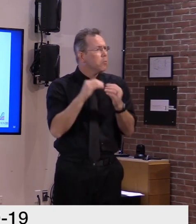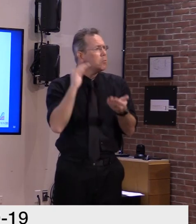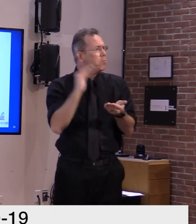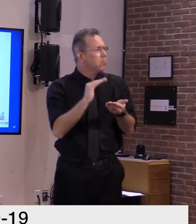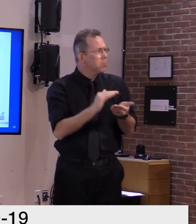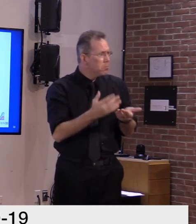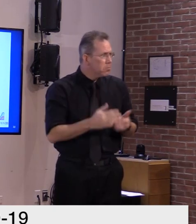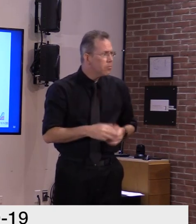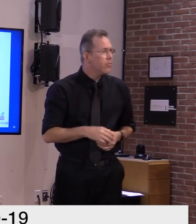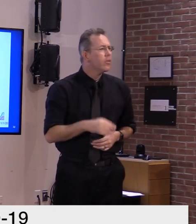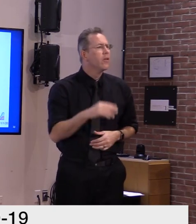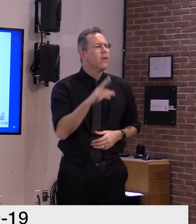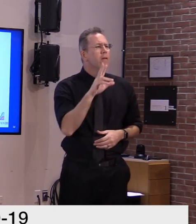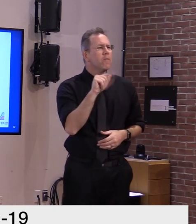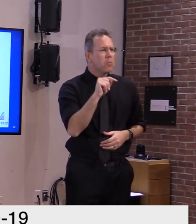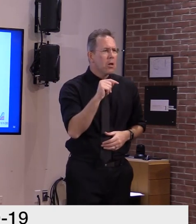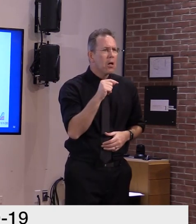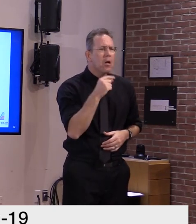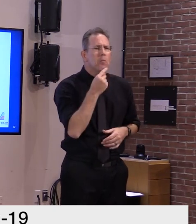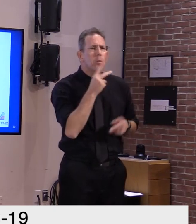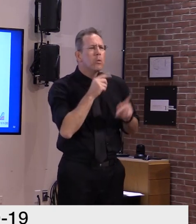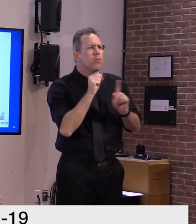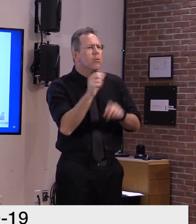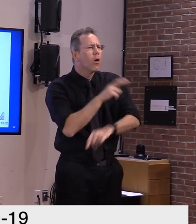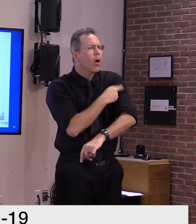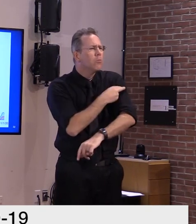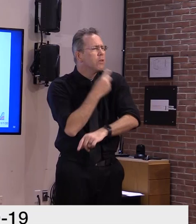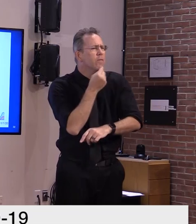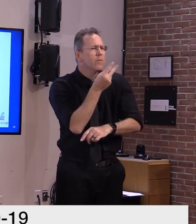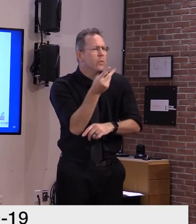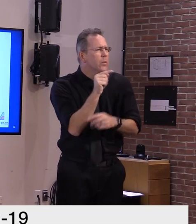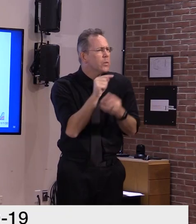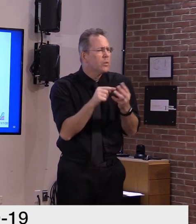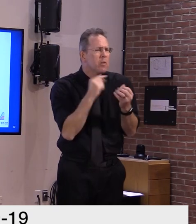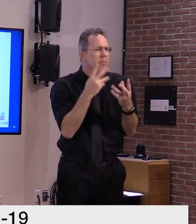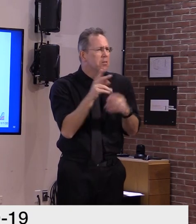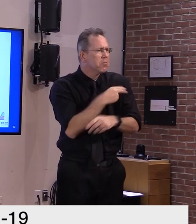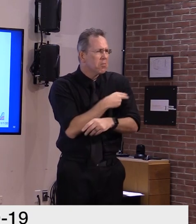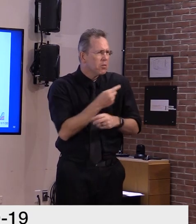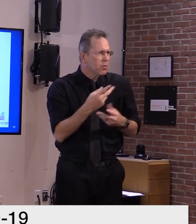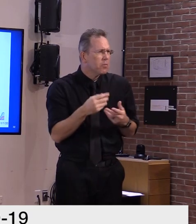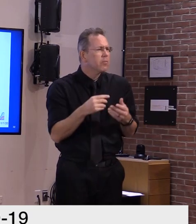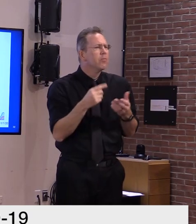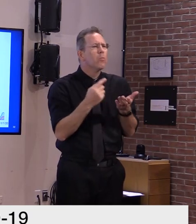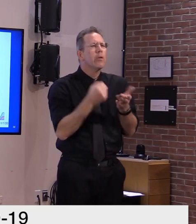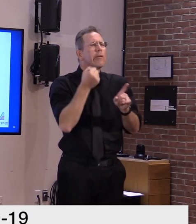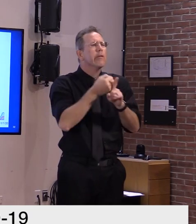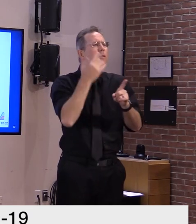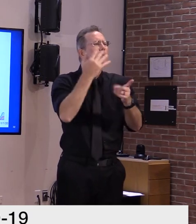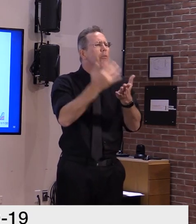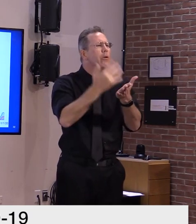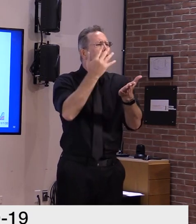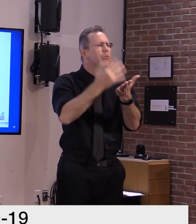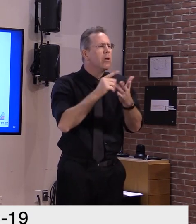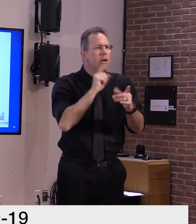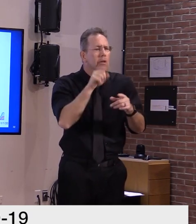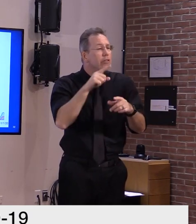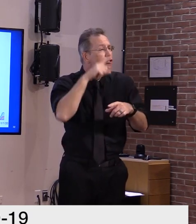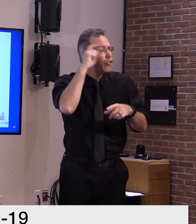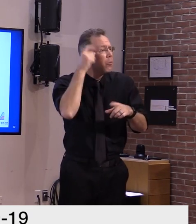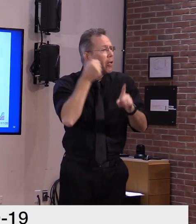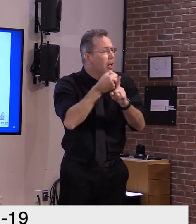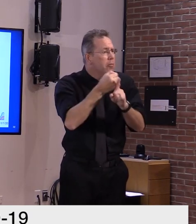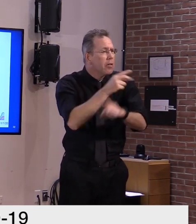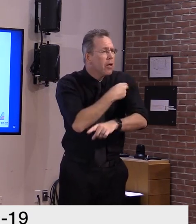uptick, although it's pretty minor, and we've had similar upticks in other parts of the summer in terms of our hospitalization and ICU usage. So nothing that